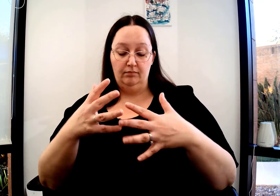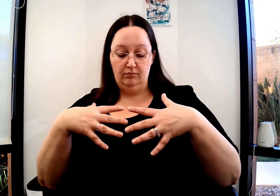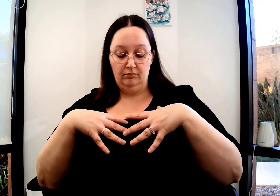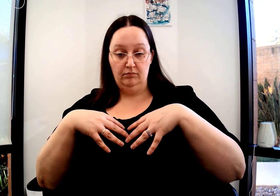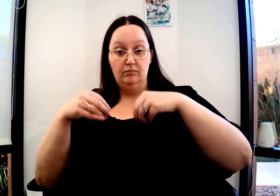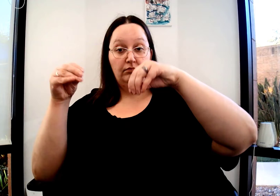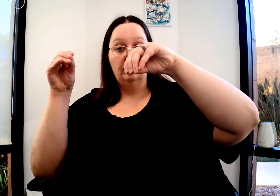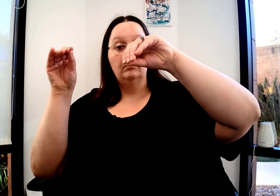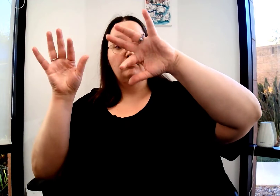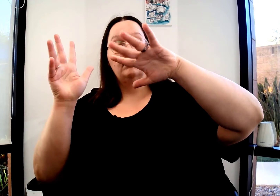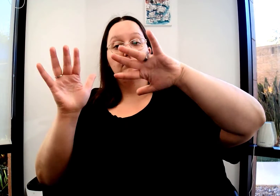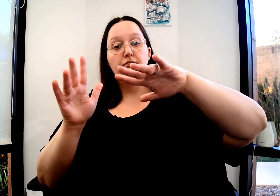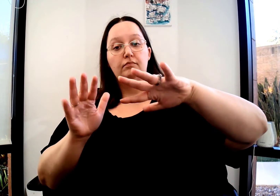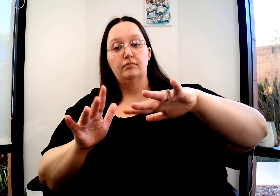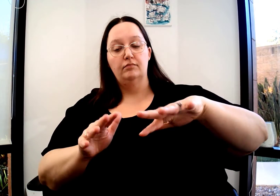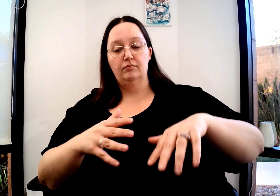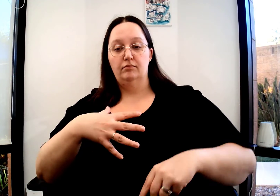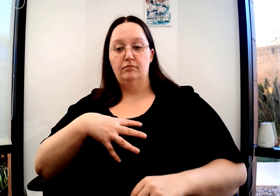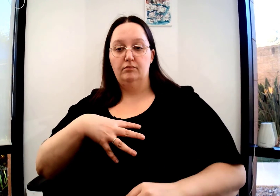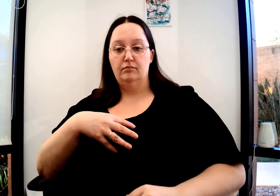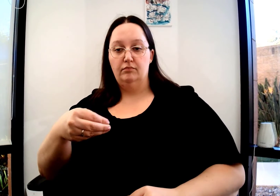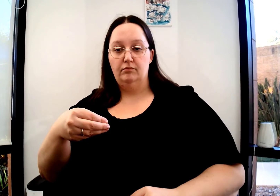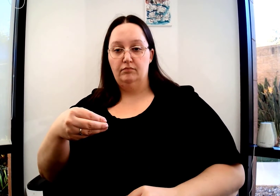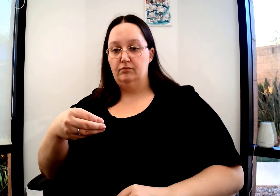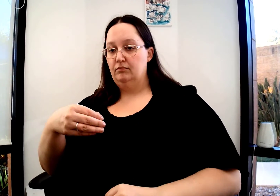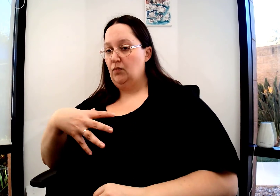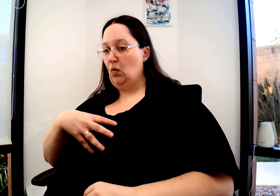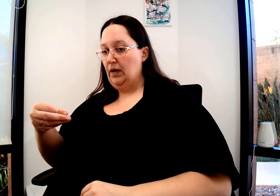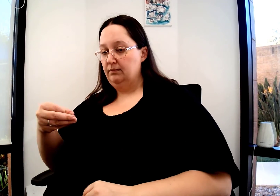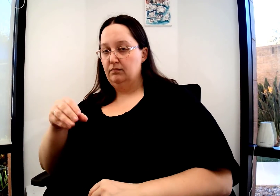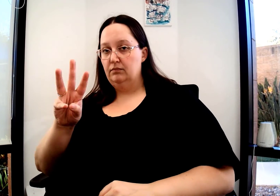or you can do a 2-handed white and then wiggle down.